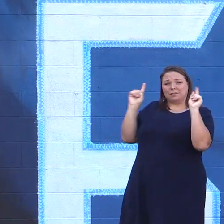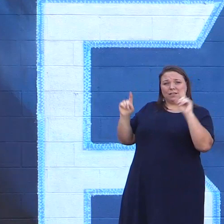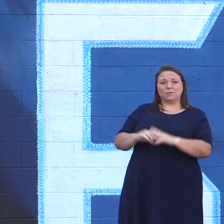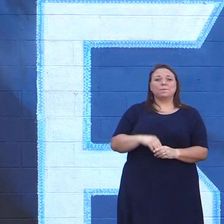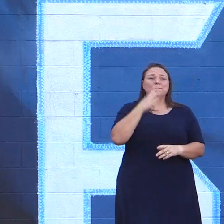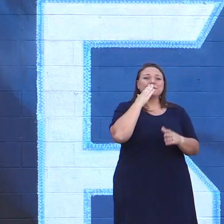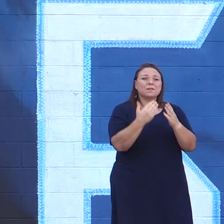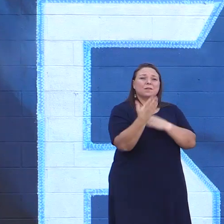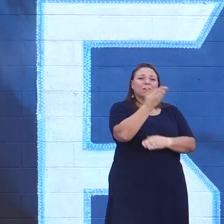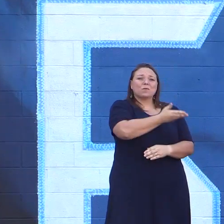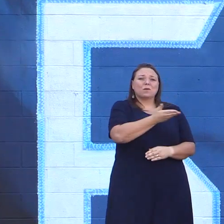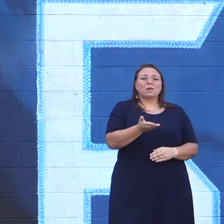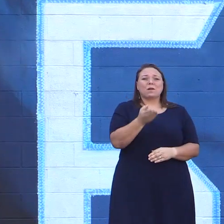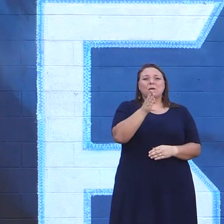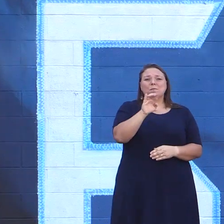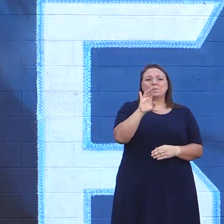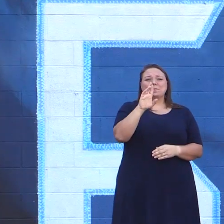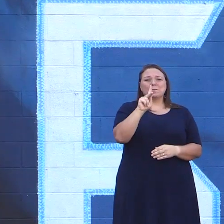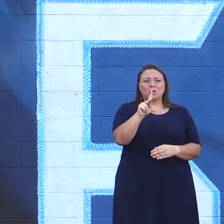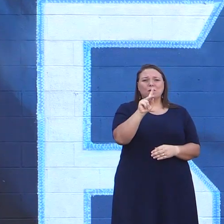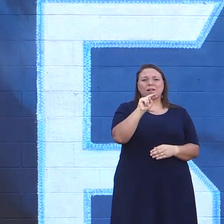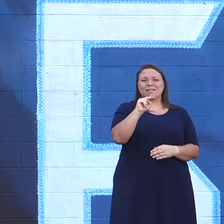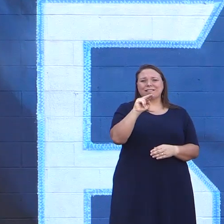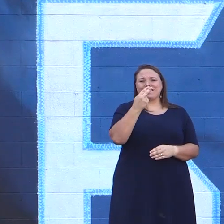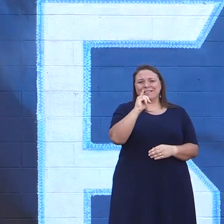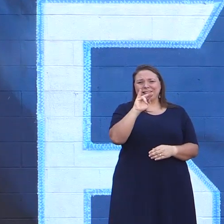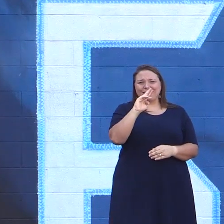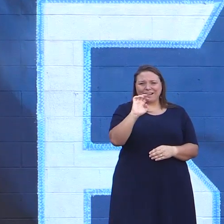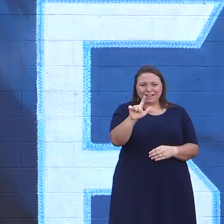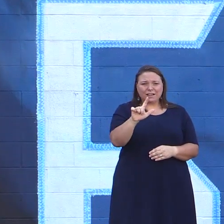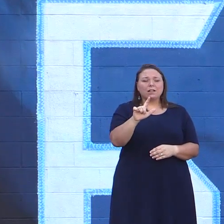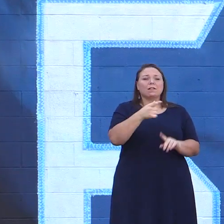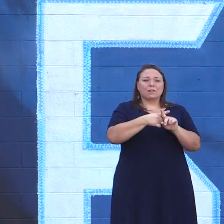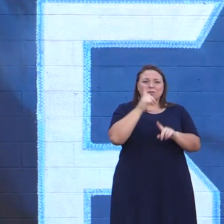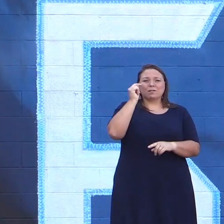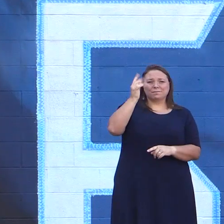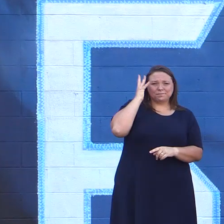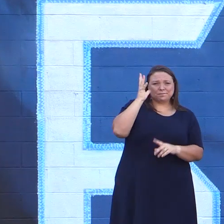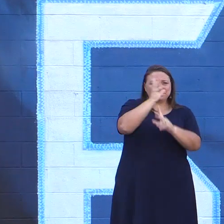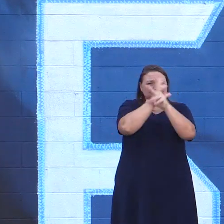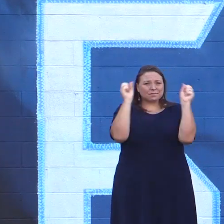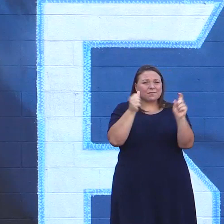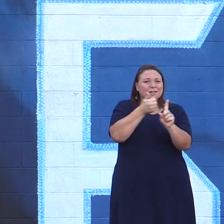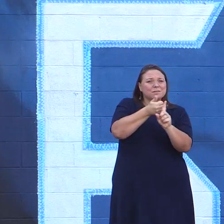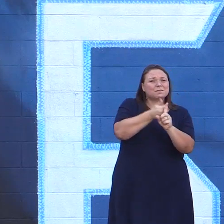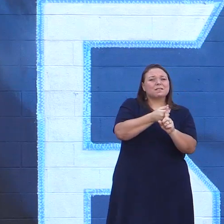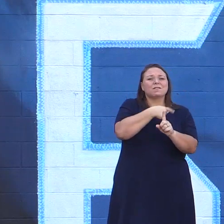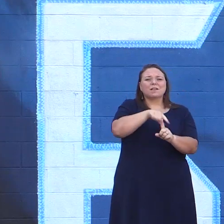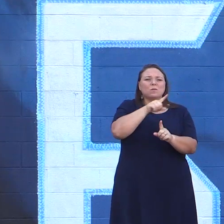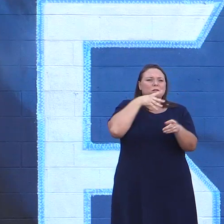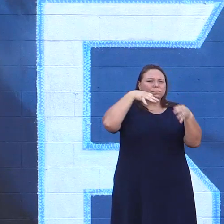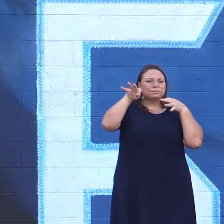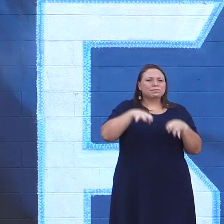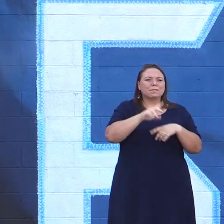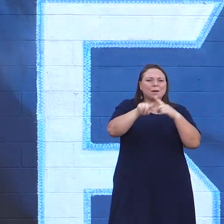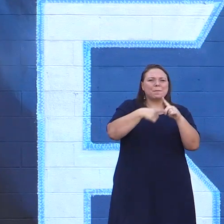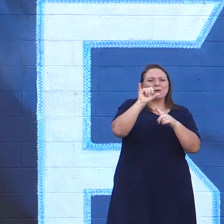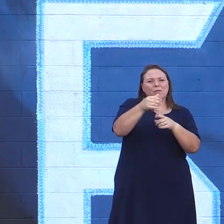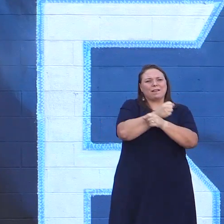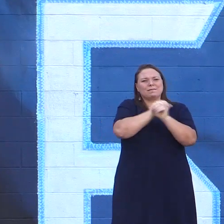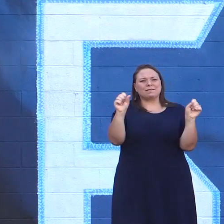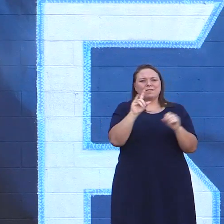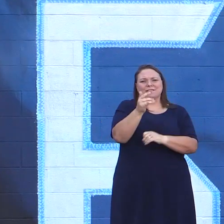like to welcome Burke Nihil, President and CEO of the Tennessee Titans, who is here to tell us more about the Safe Stadium